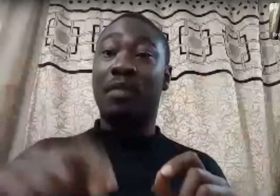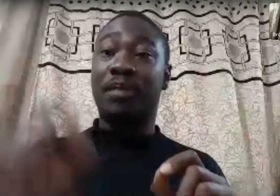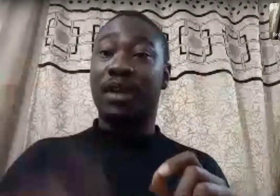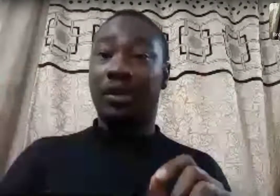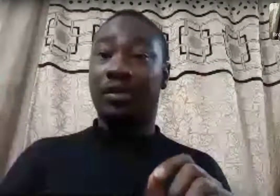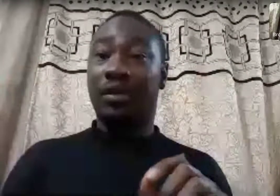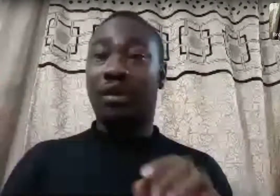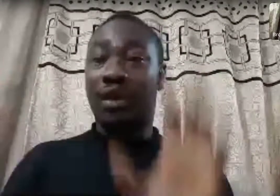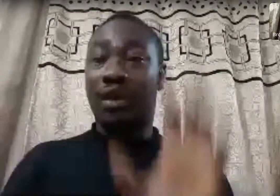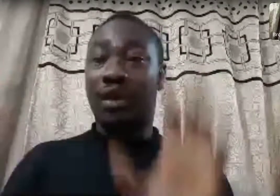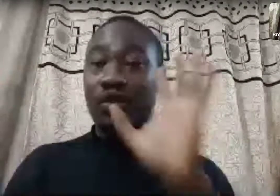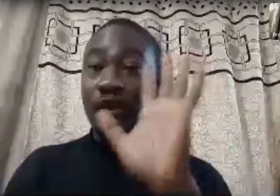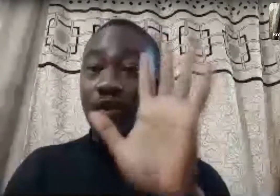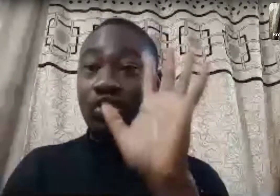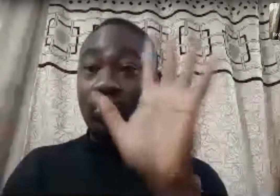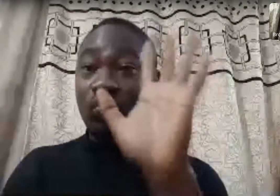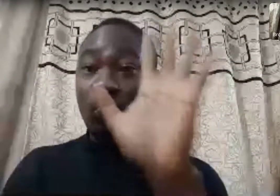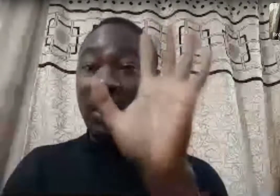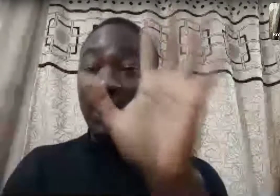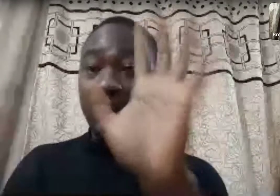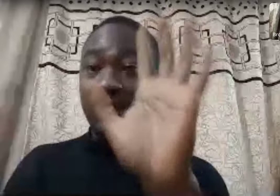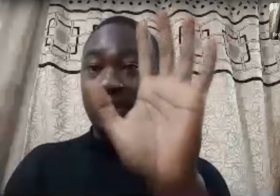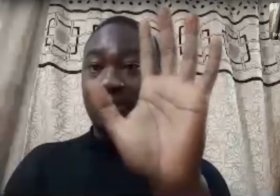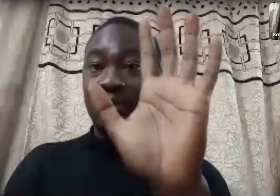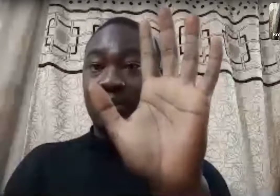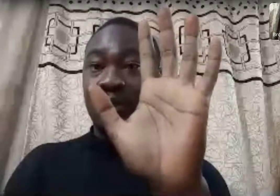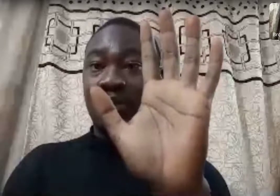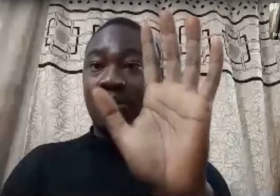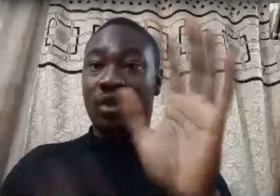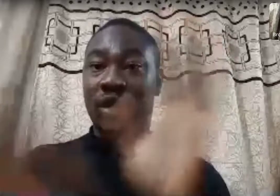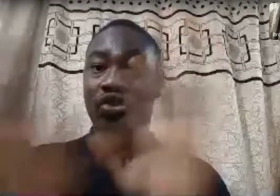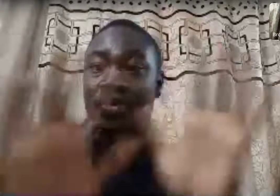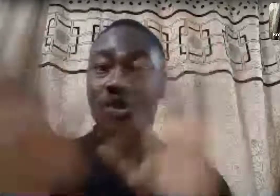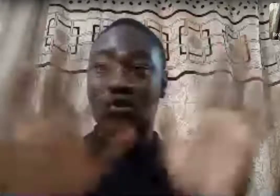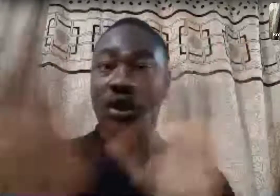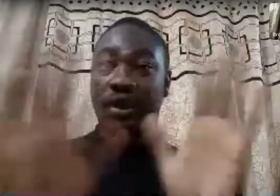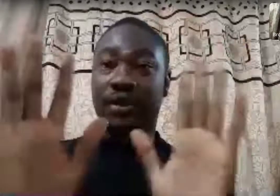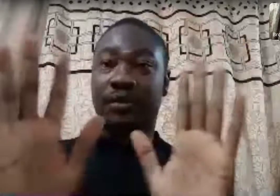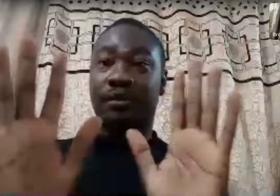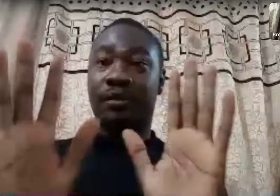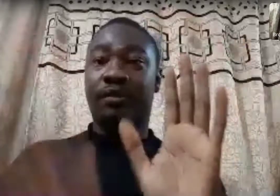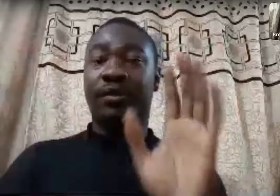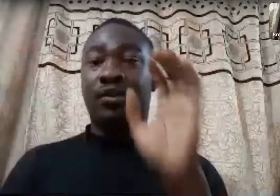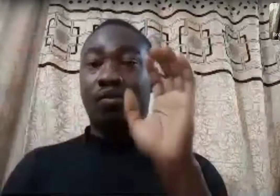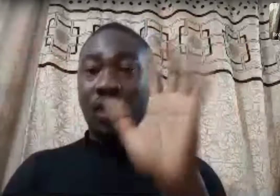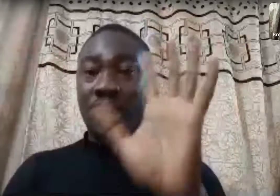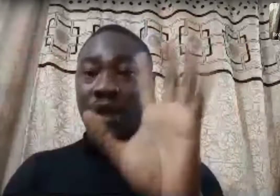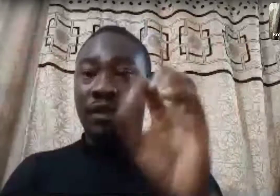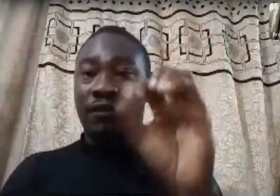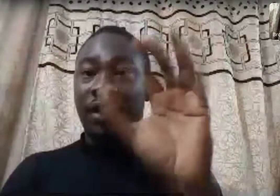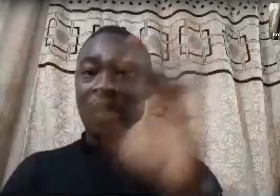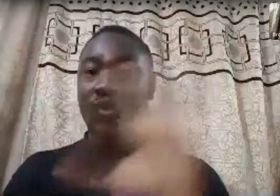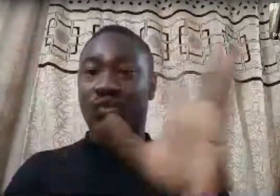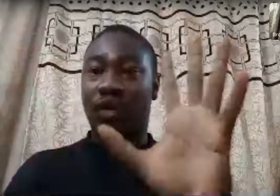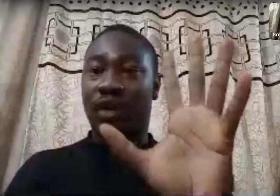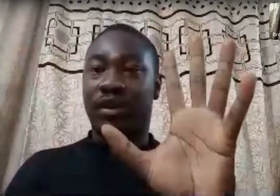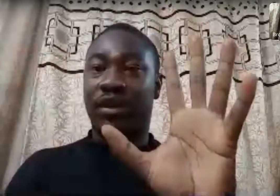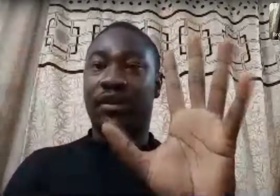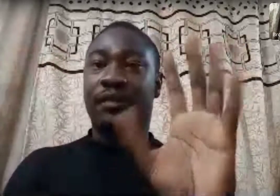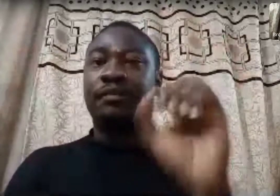has to be on just 1 hand. You can't use a 2 hand. 1 hand, the fingers do everything. So how